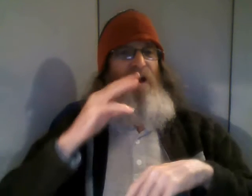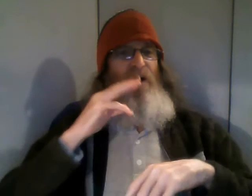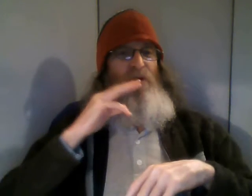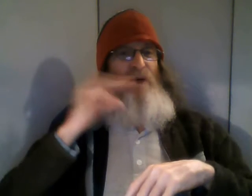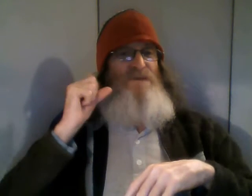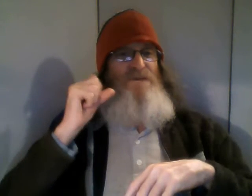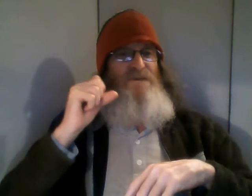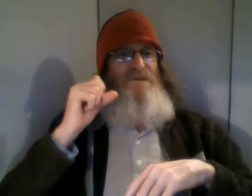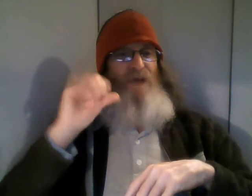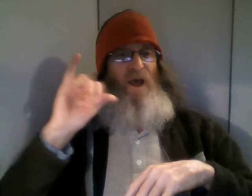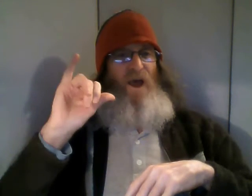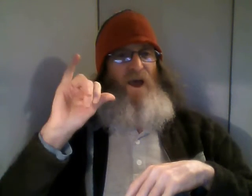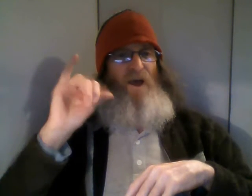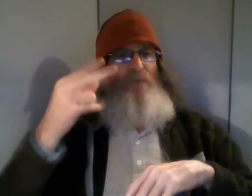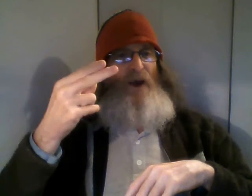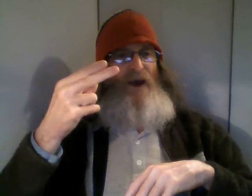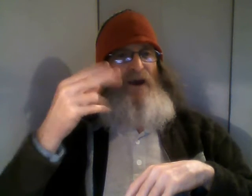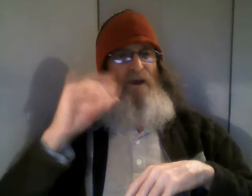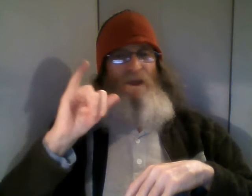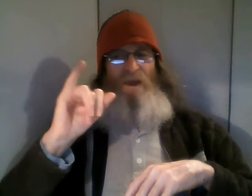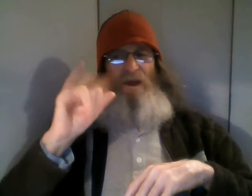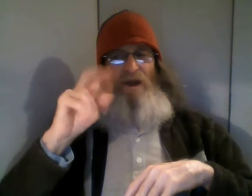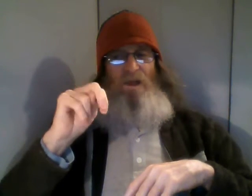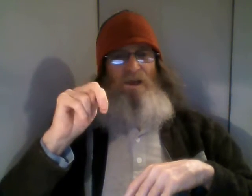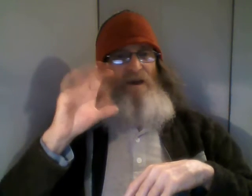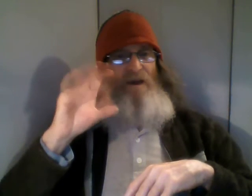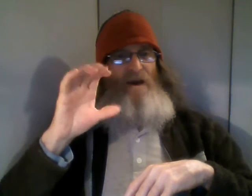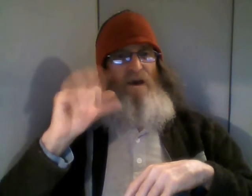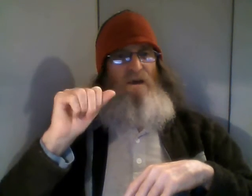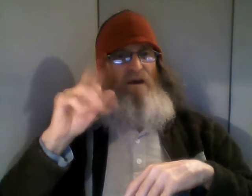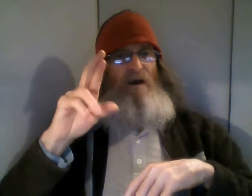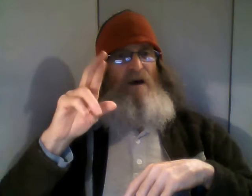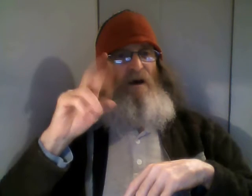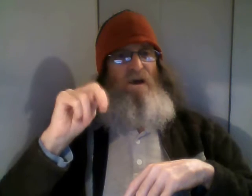new neurological study a colleague of mine just started up, and I know I can get you in.